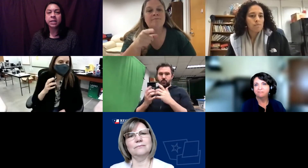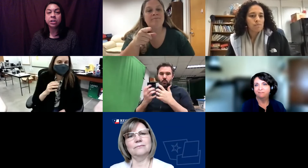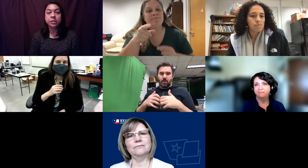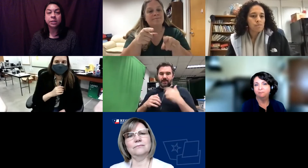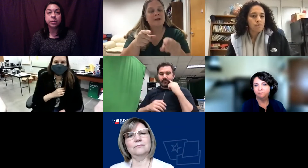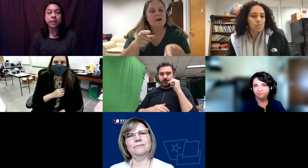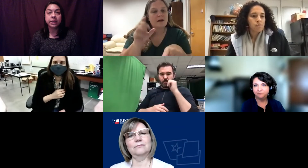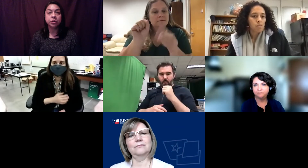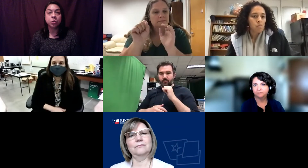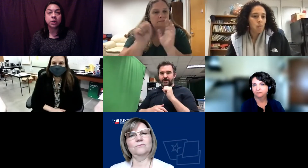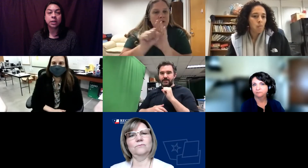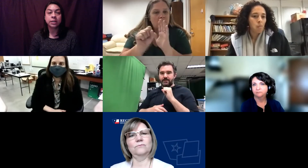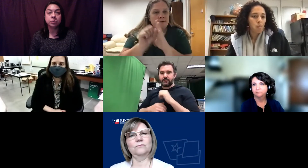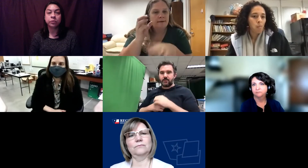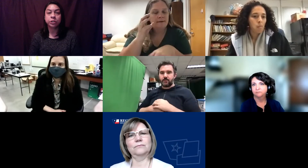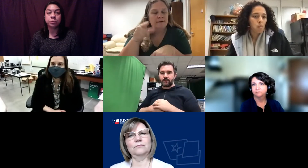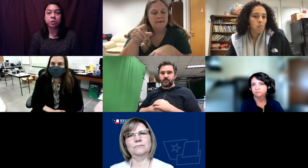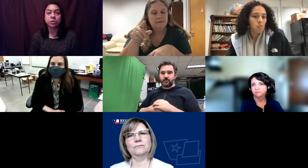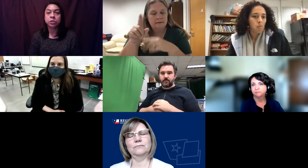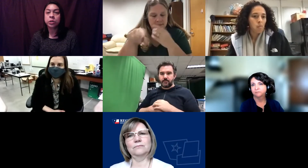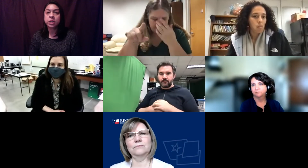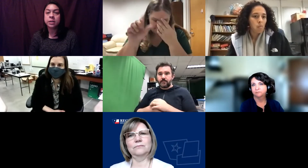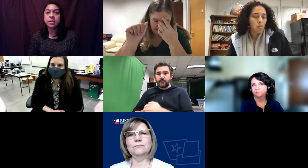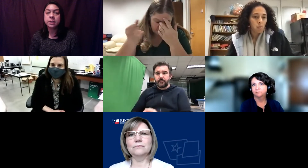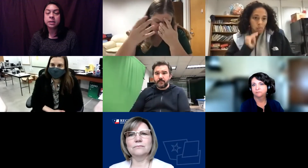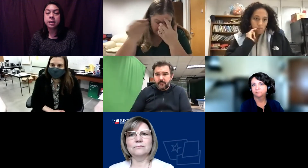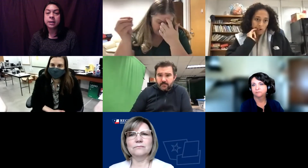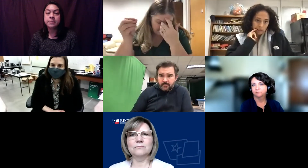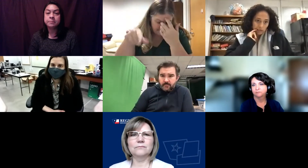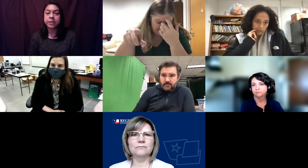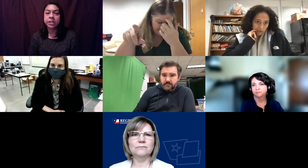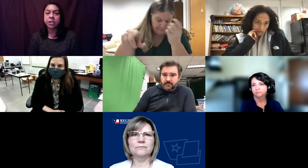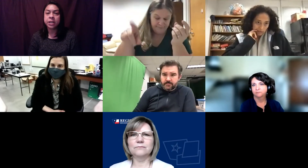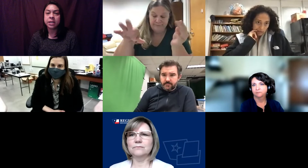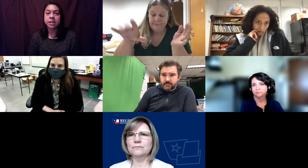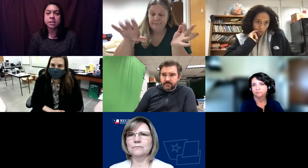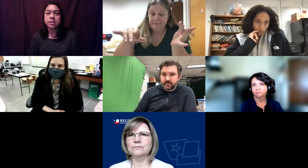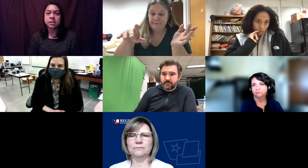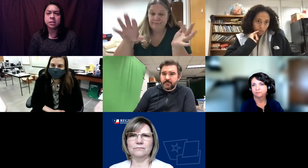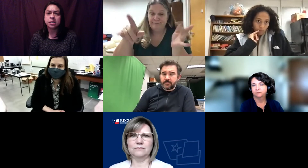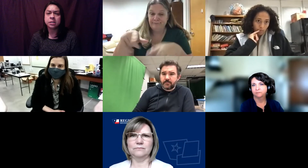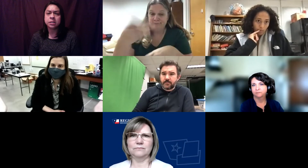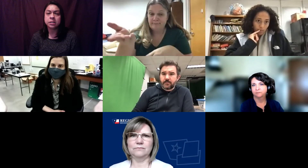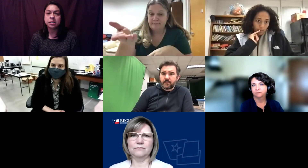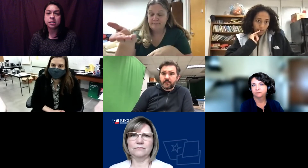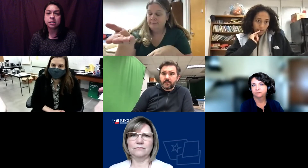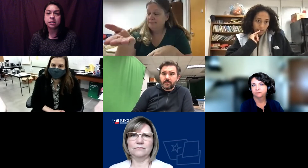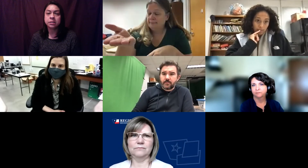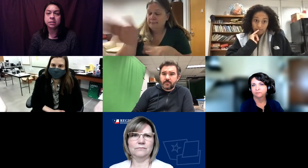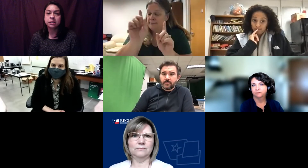I did notice that we may need to organize more for tomorrow. Sonia, AJ, and